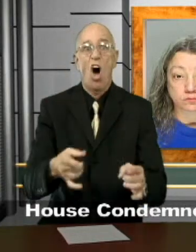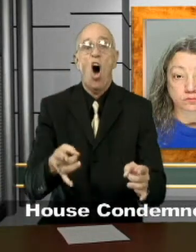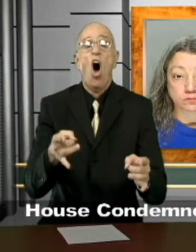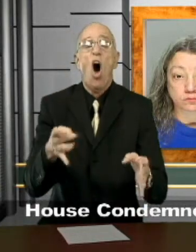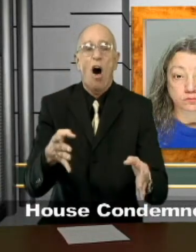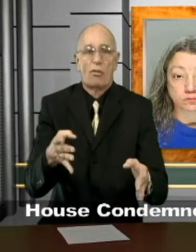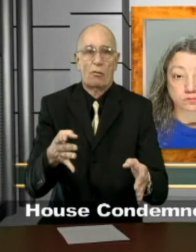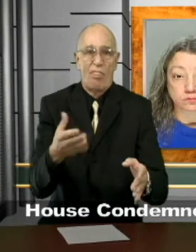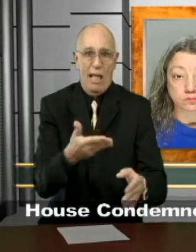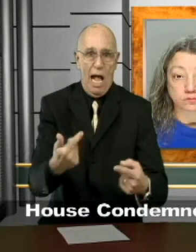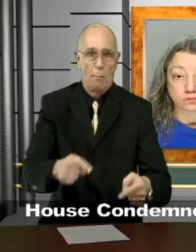behind closed doors.